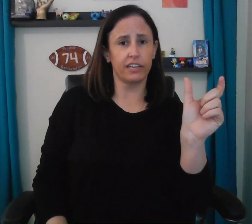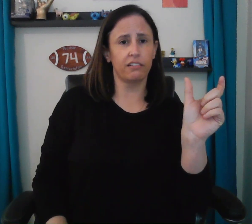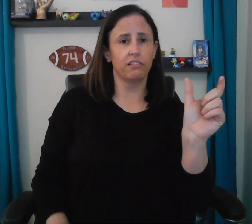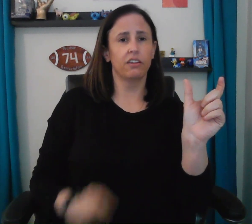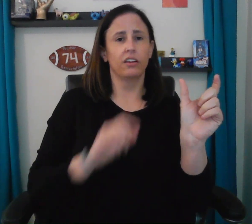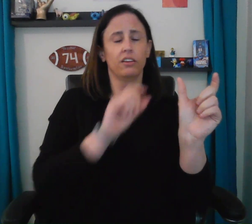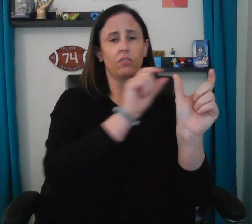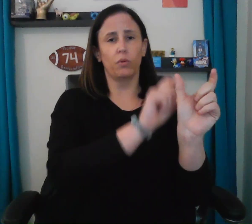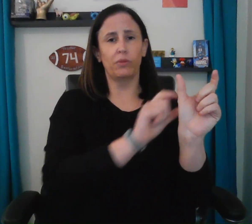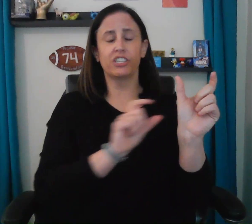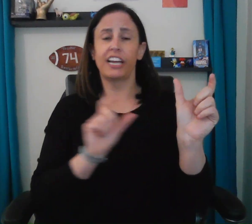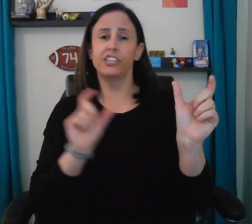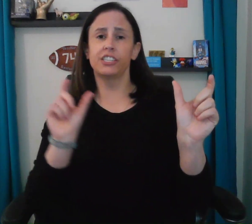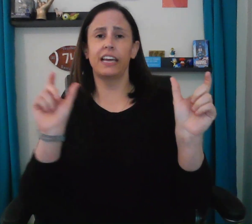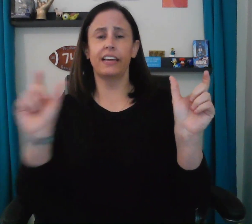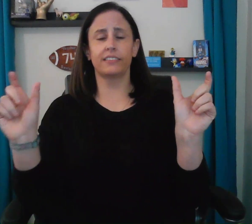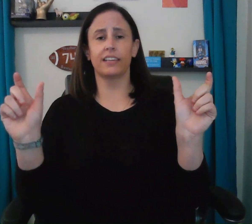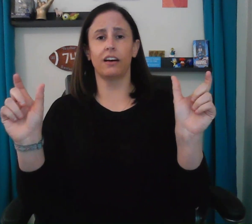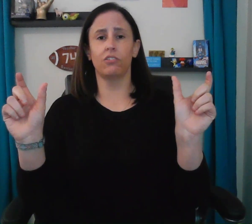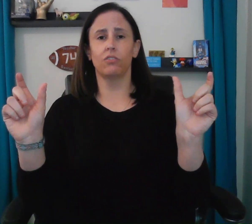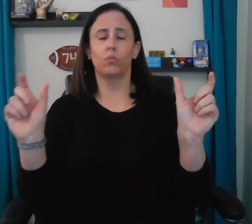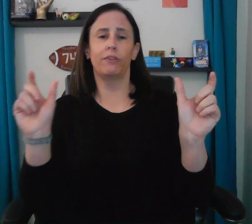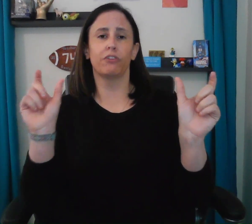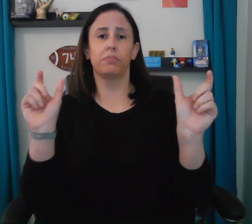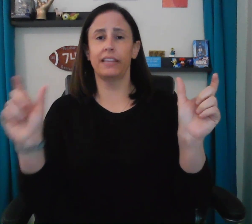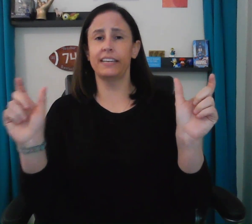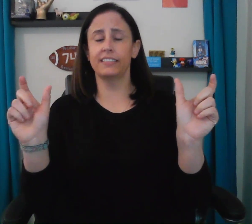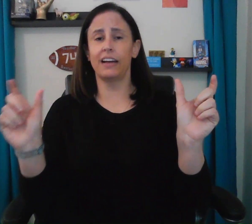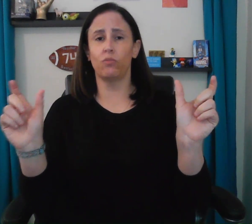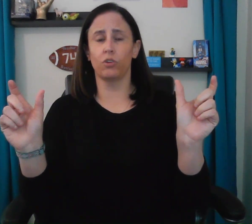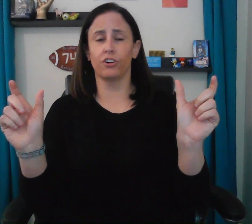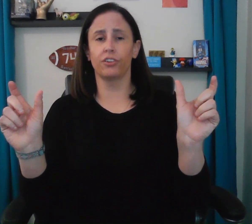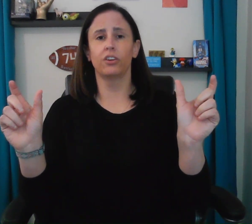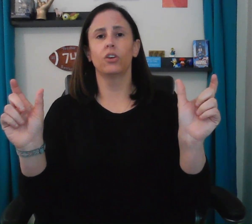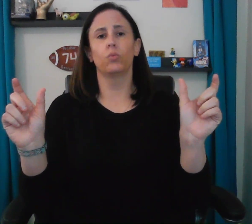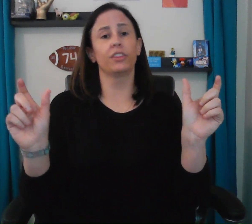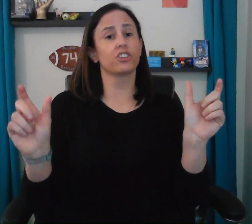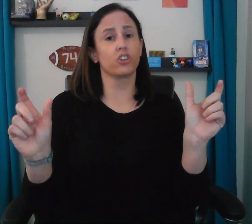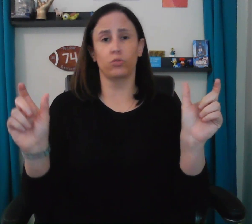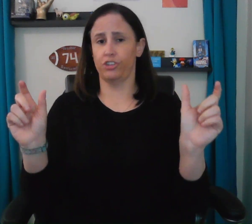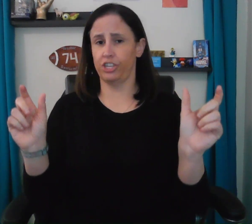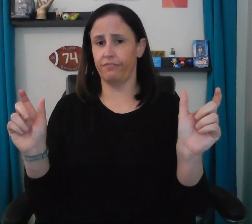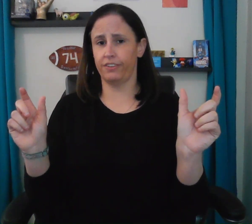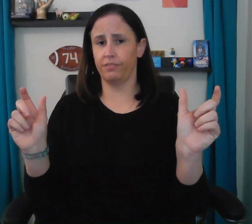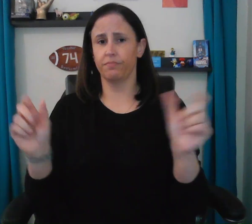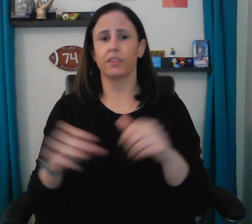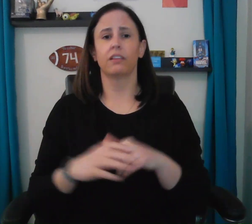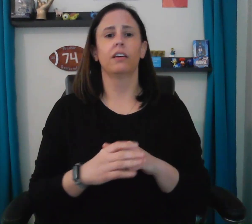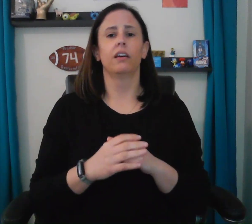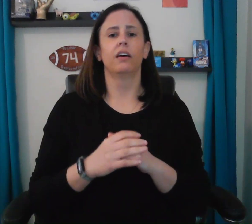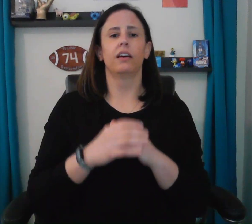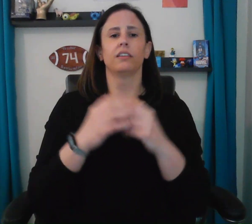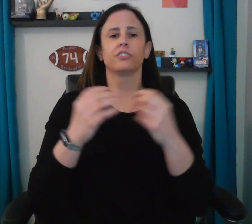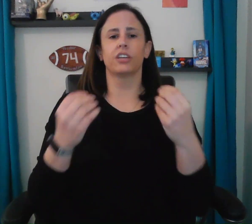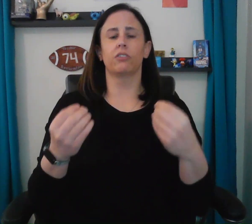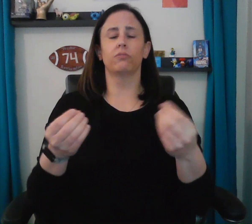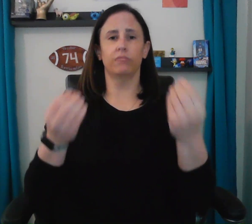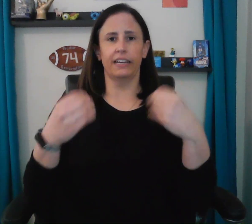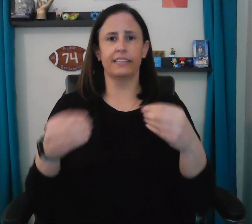it. When we change it to ASL, we replace that word with a shoulder shift. So, an